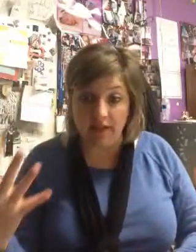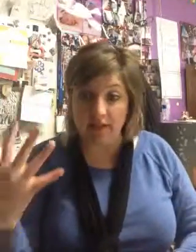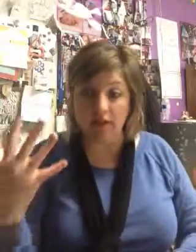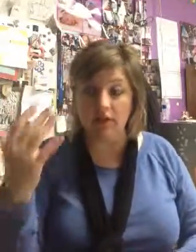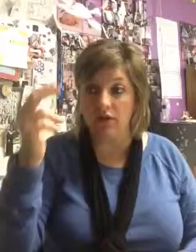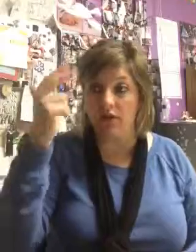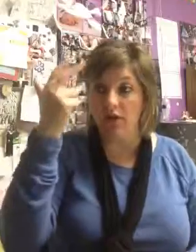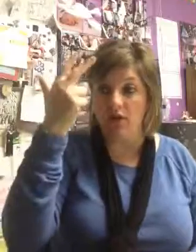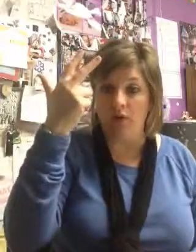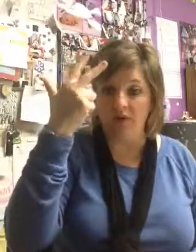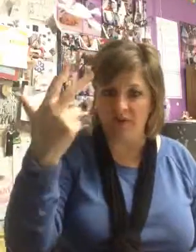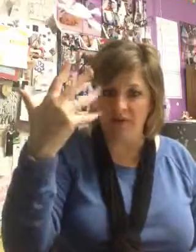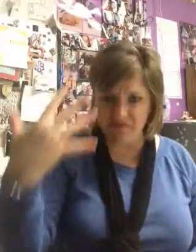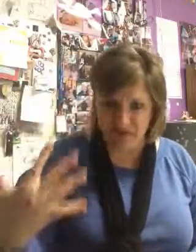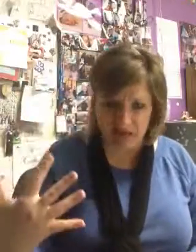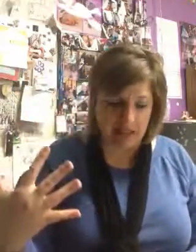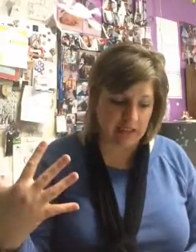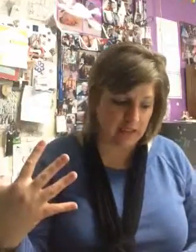3/5, so, or 3/5